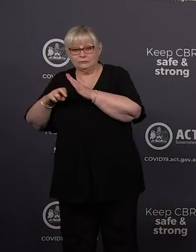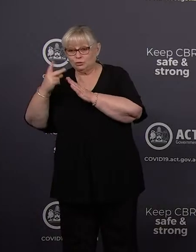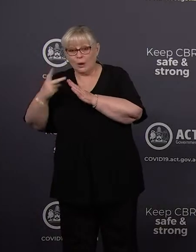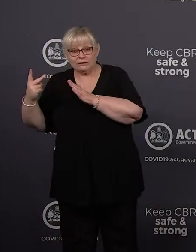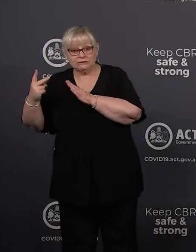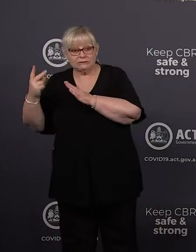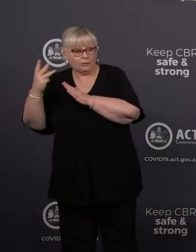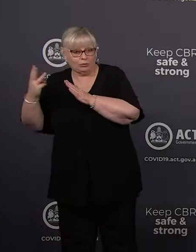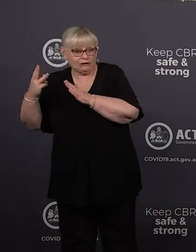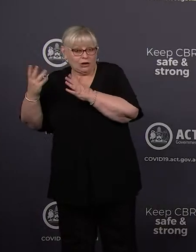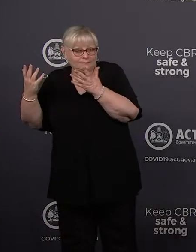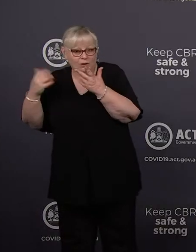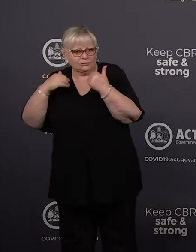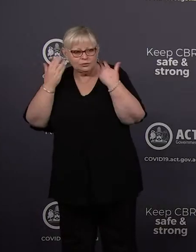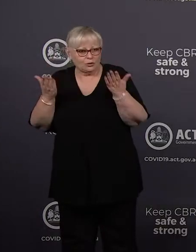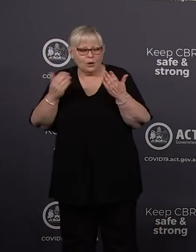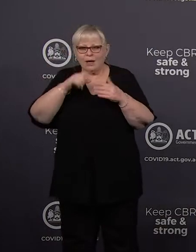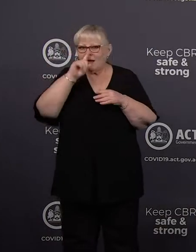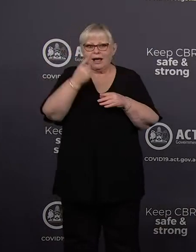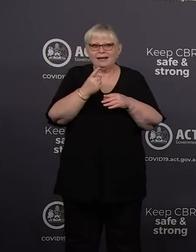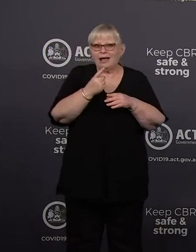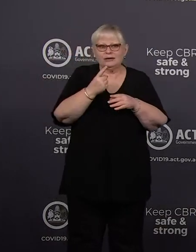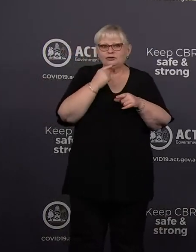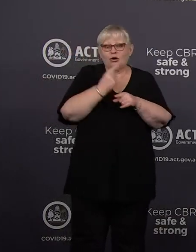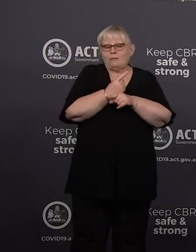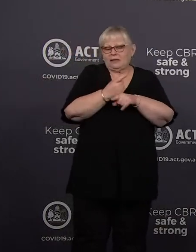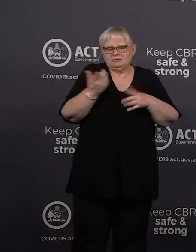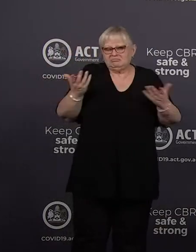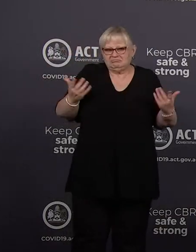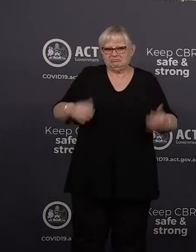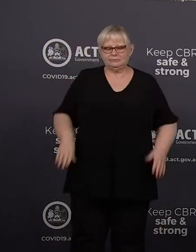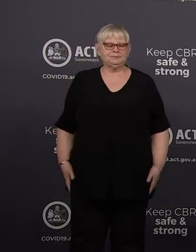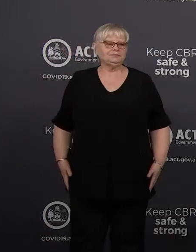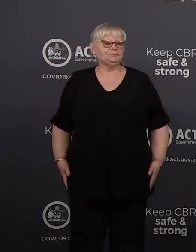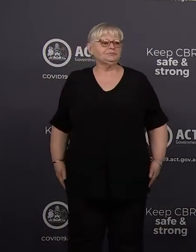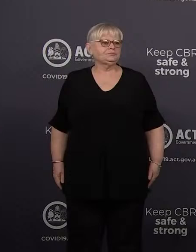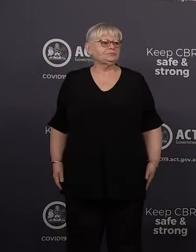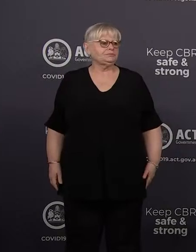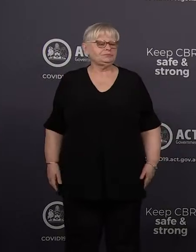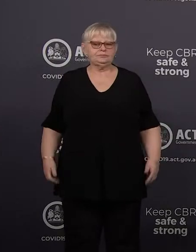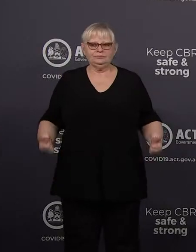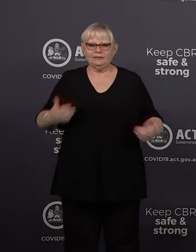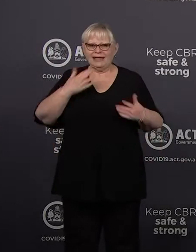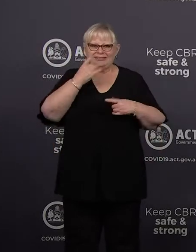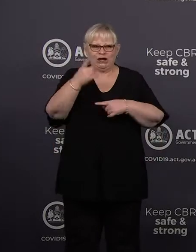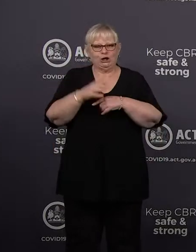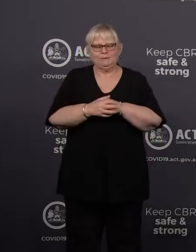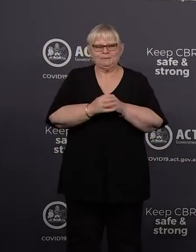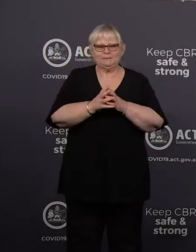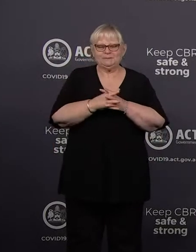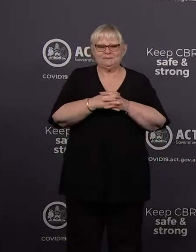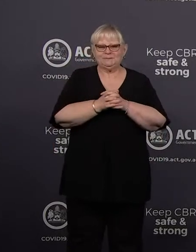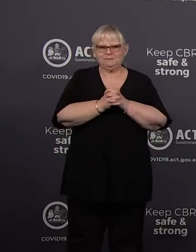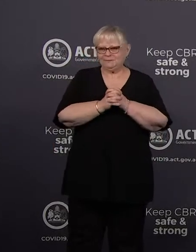multiple records. I'm not able to comment on that level of technical detail, I'm afraid. Okay, thanks everyone.